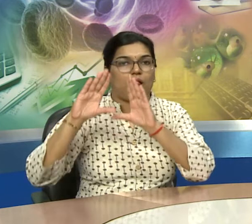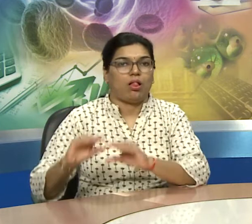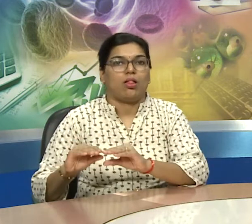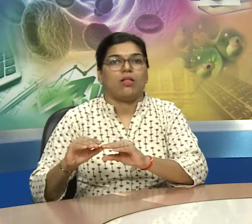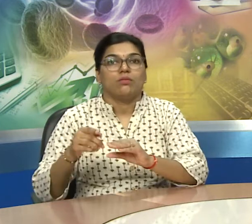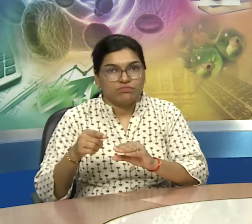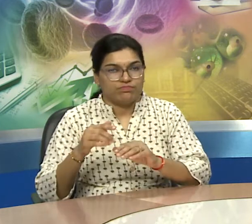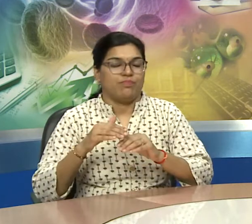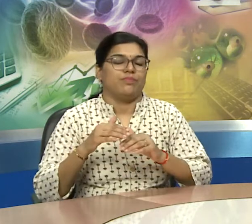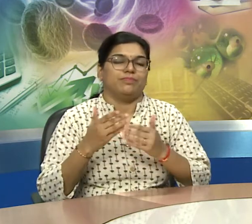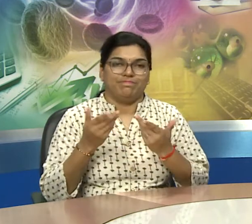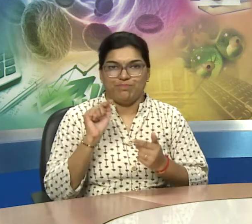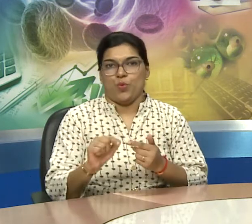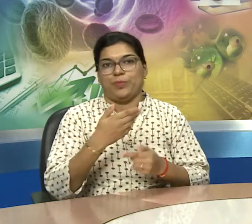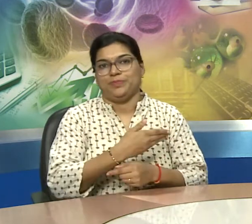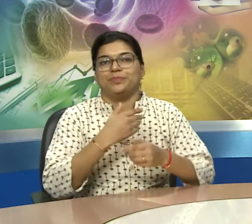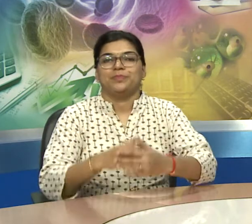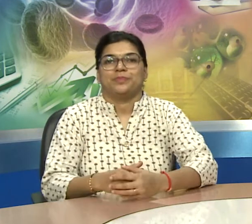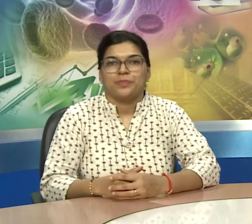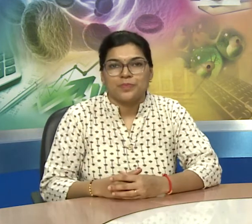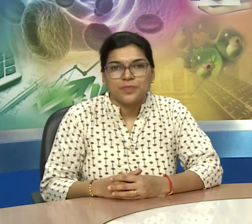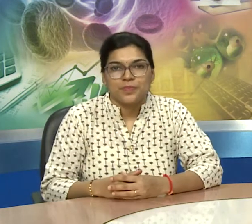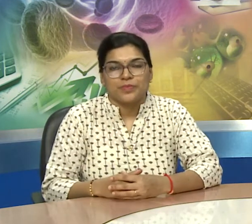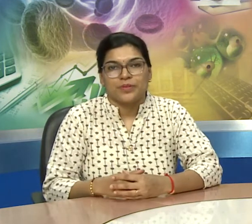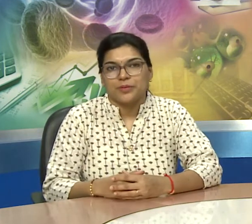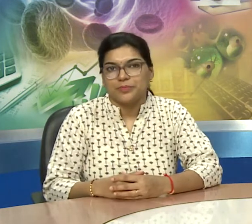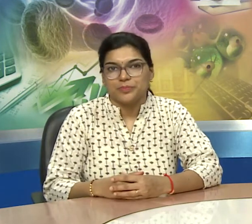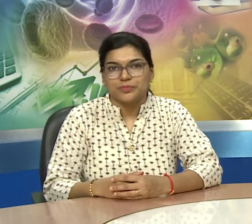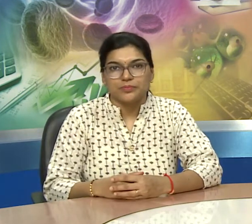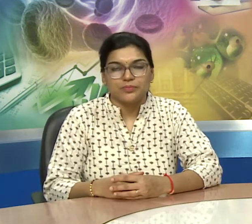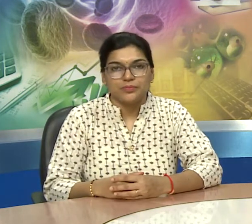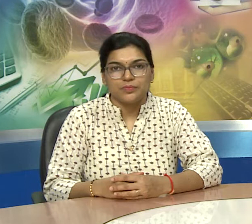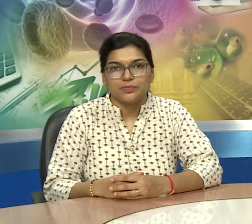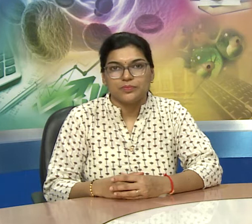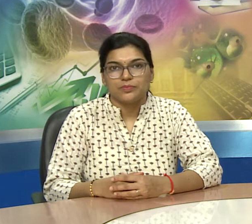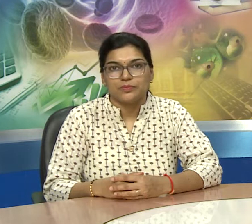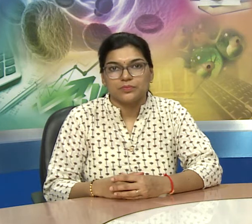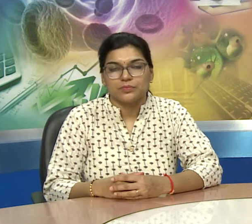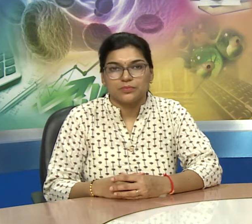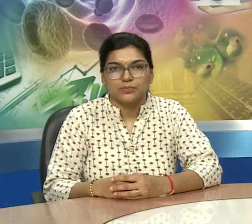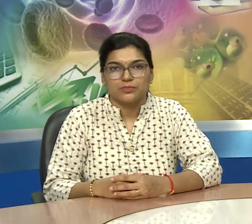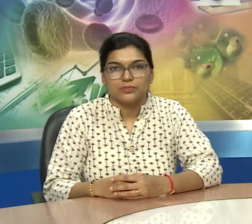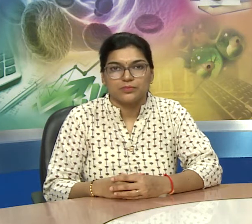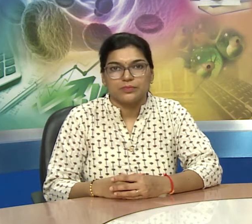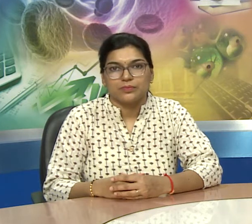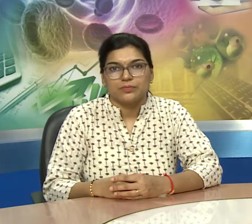was not sufficient, so they need more place, more resources now.